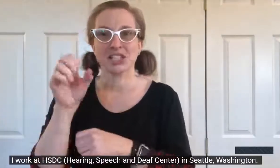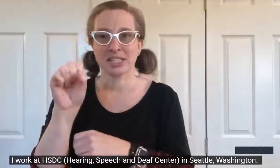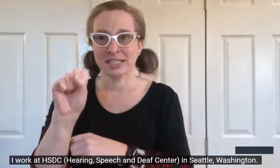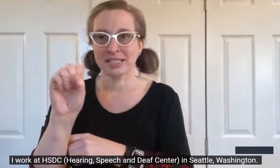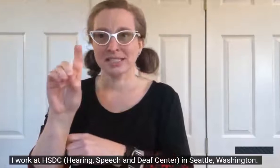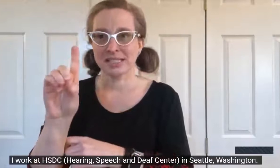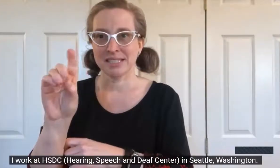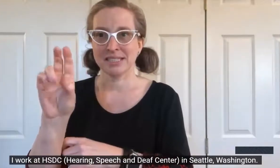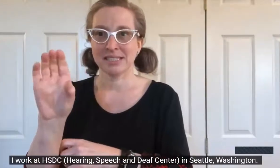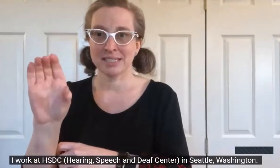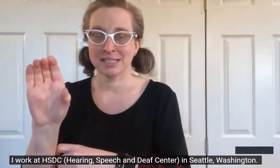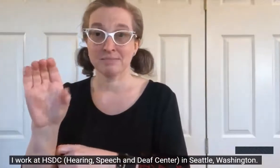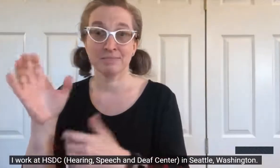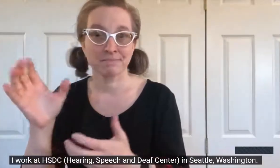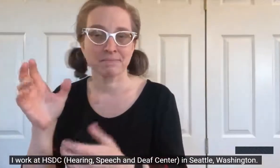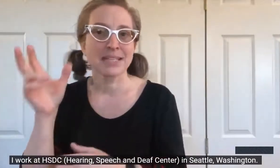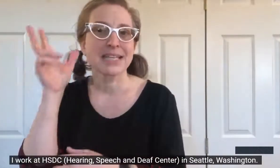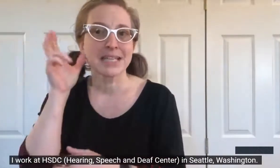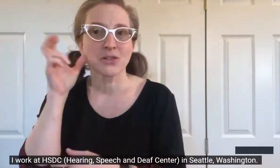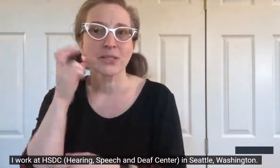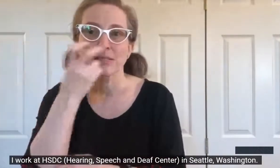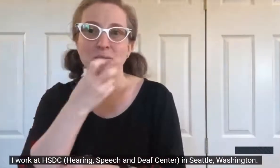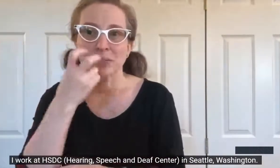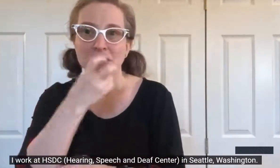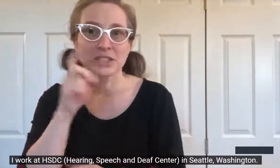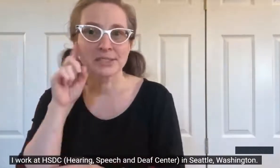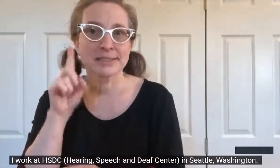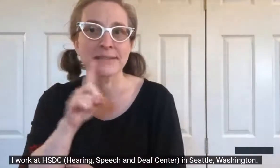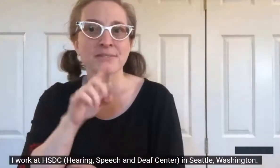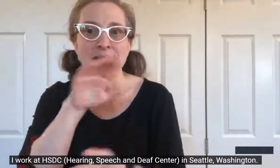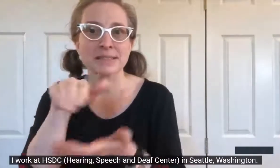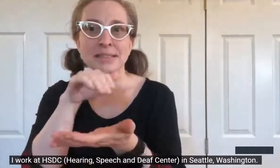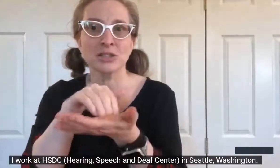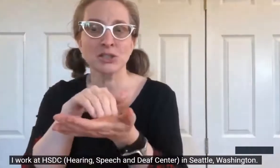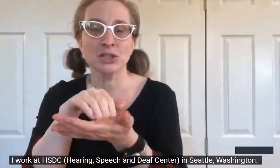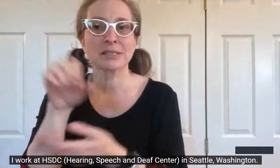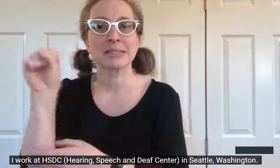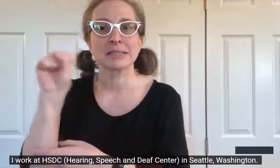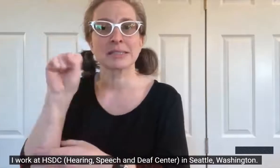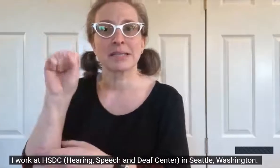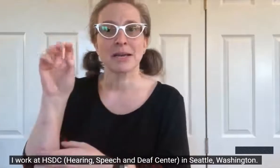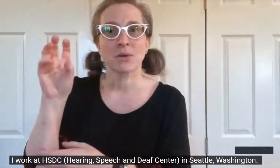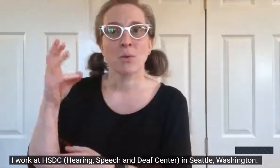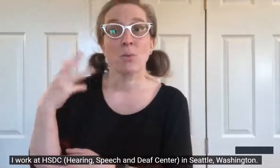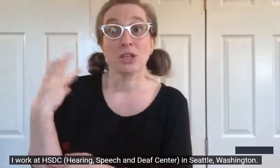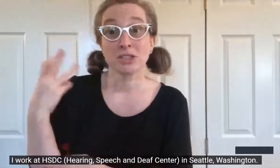I work at HSDC, which stands for Hearing, Speech, and Deaf Center in Seattle,